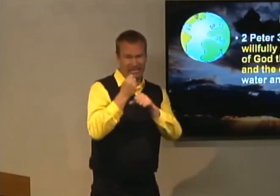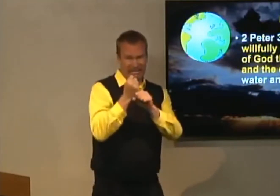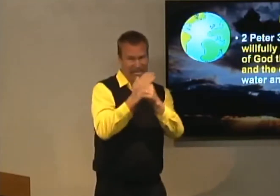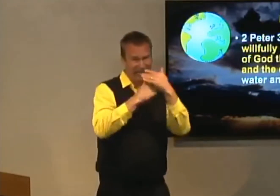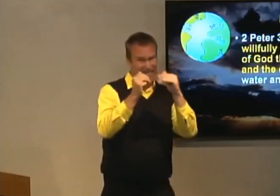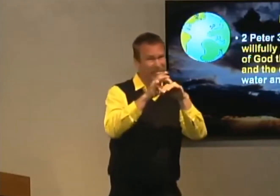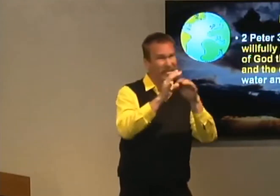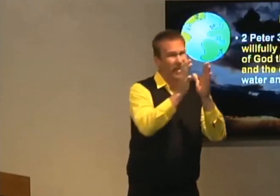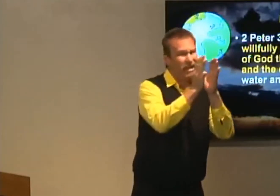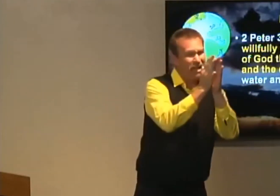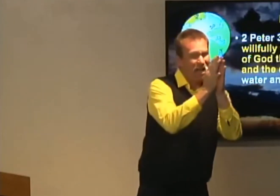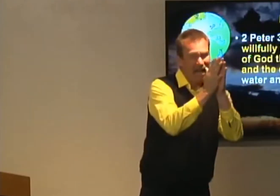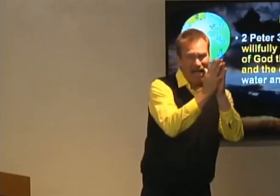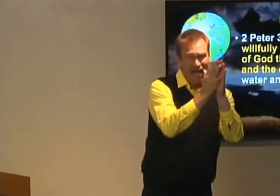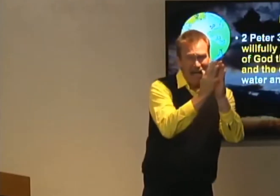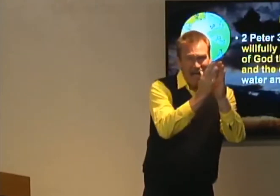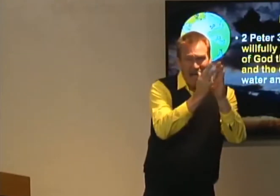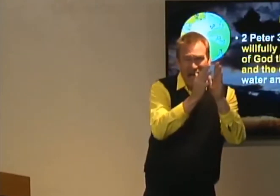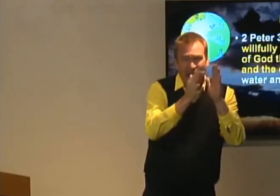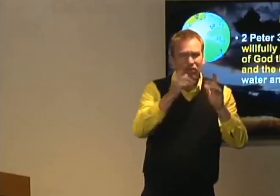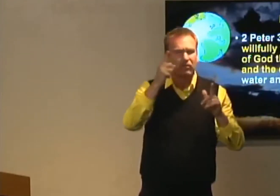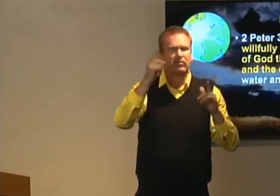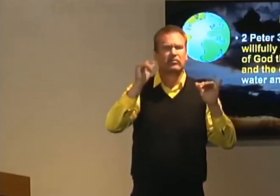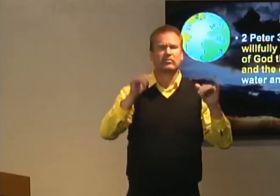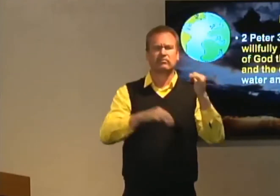and the earth standing out of the water and in the water.